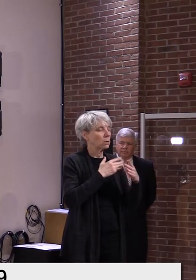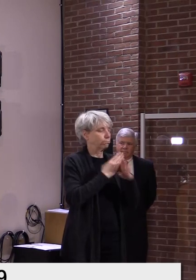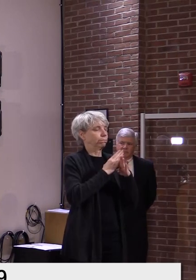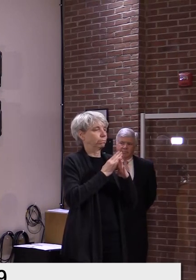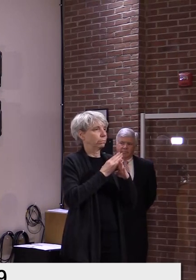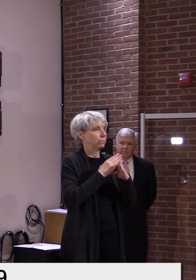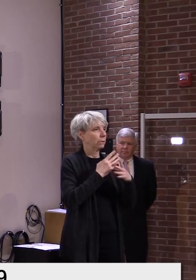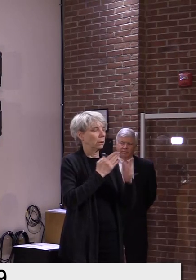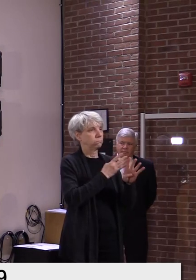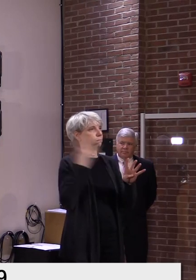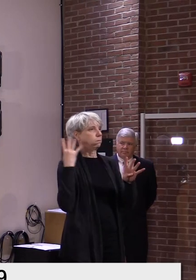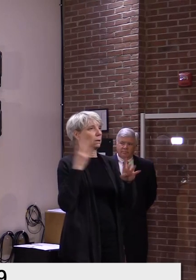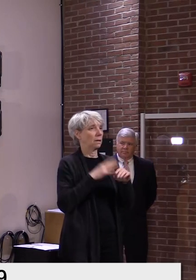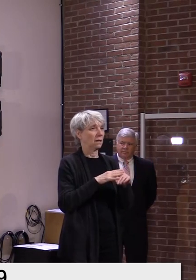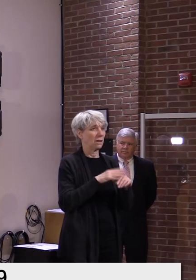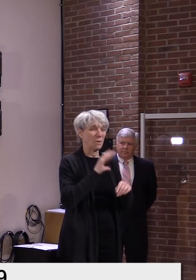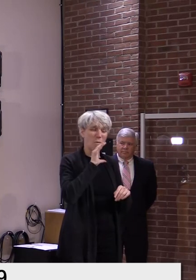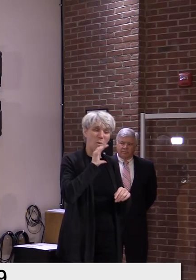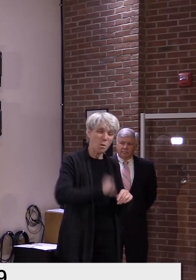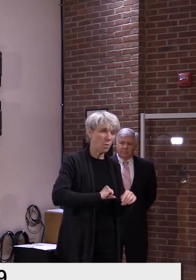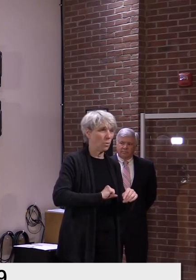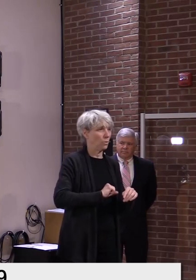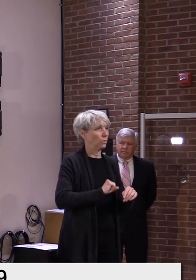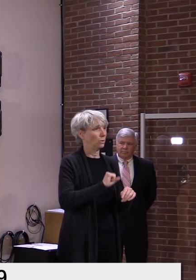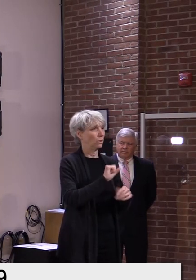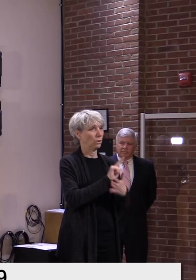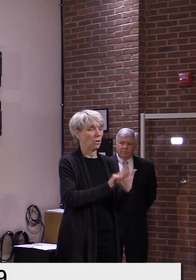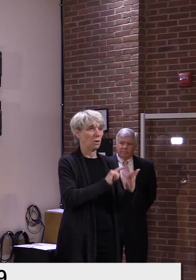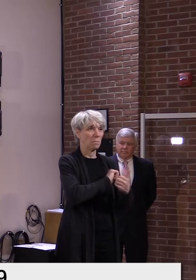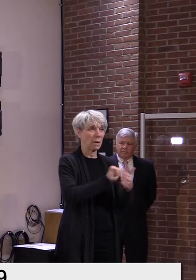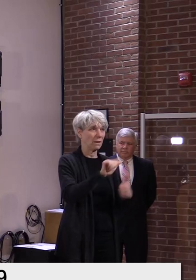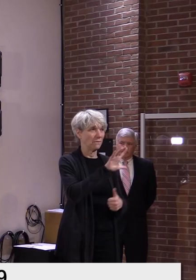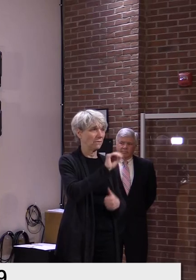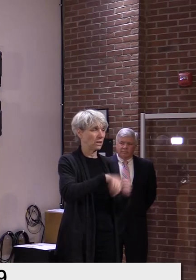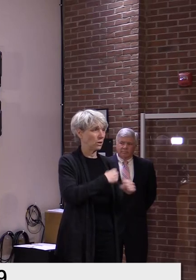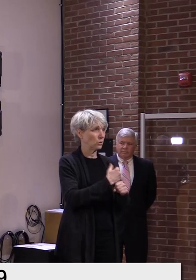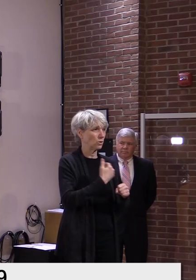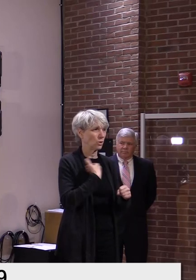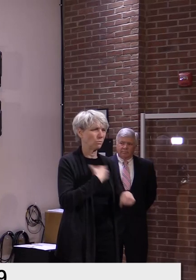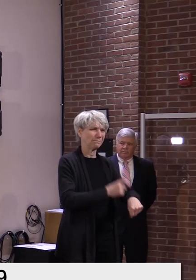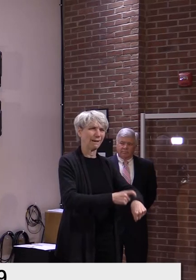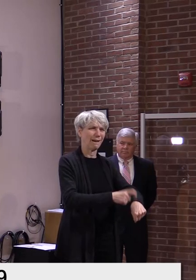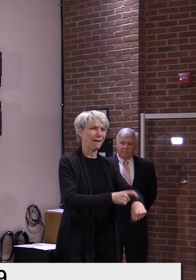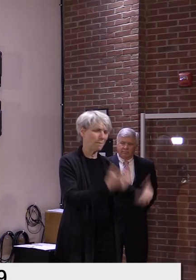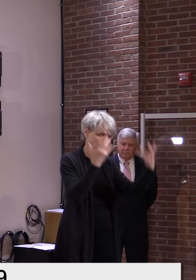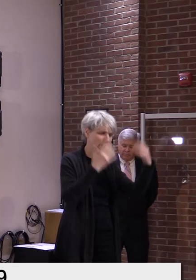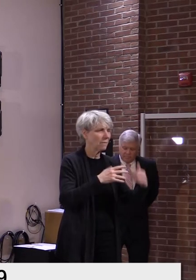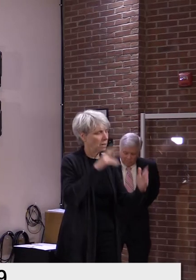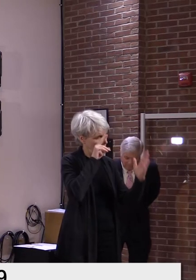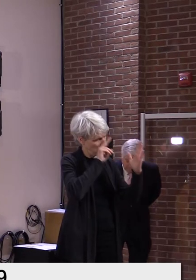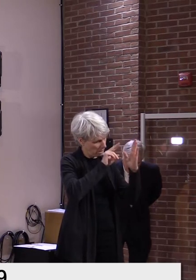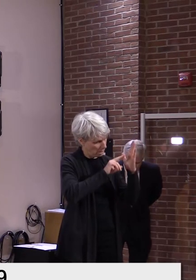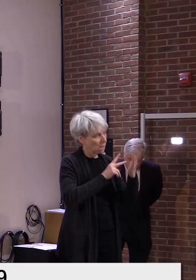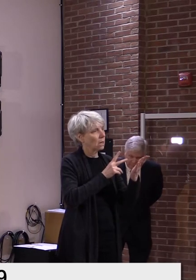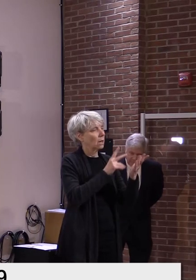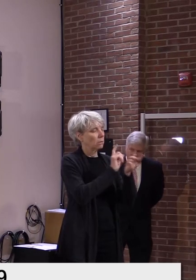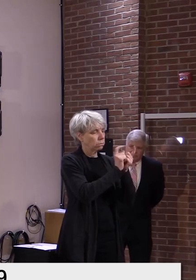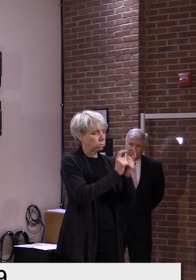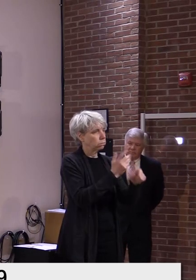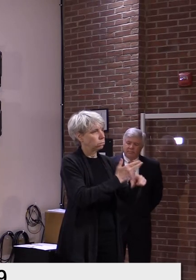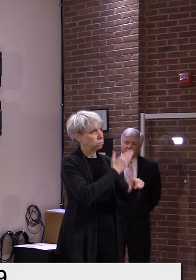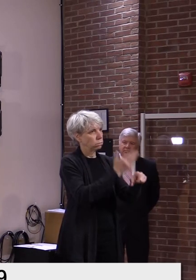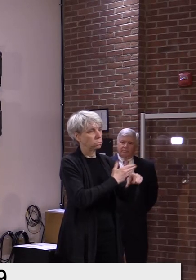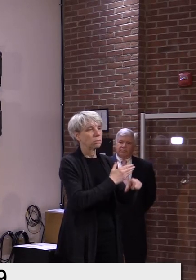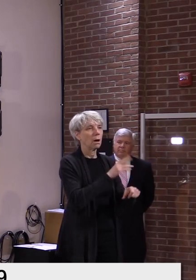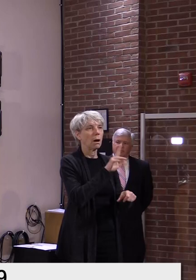this 50-year-old law that needs to be updated. And so I'm hopeful I will continue to